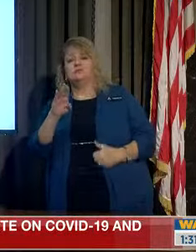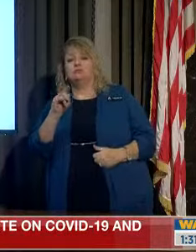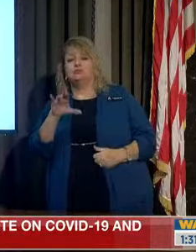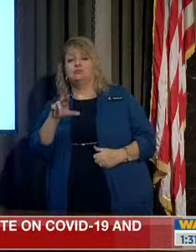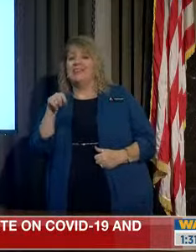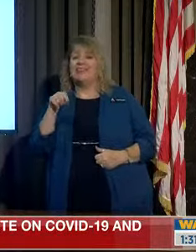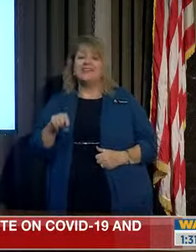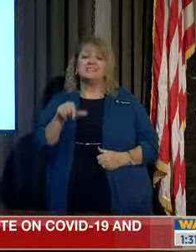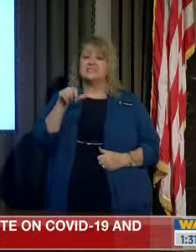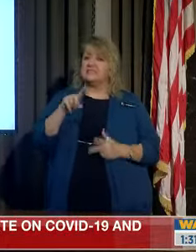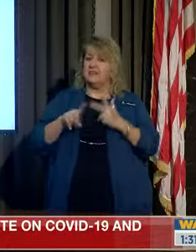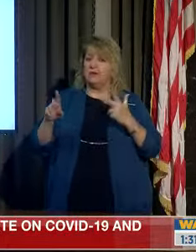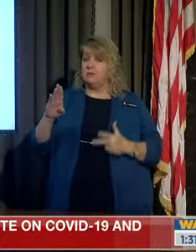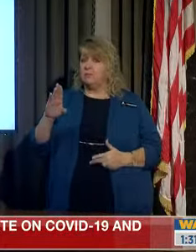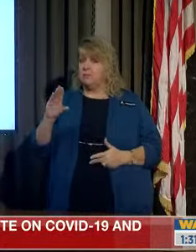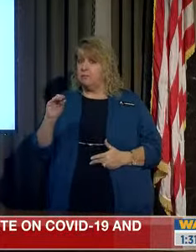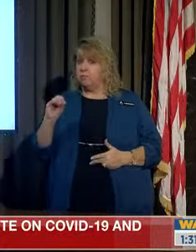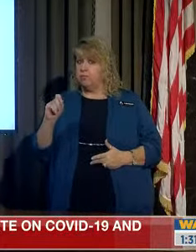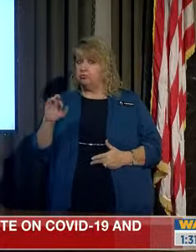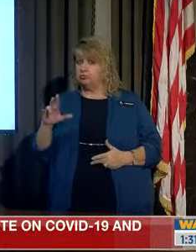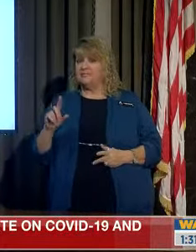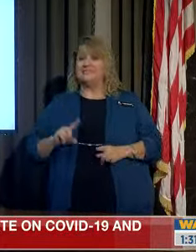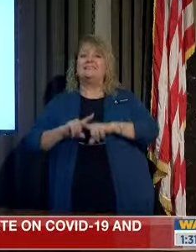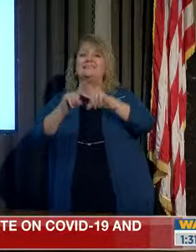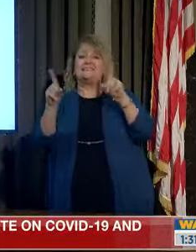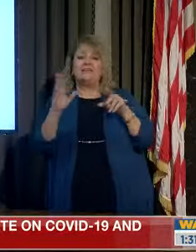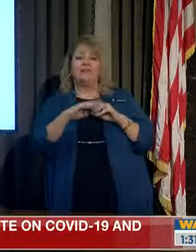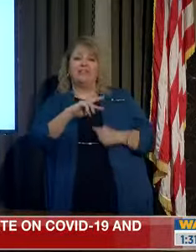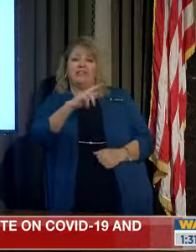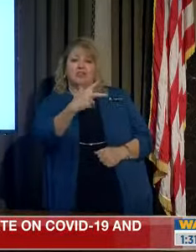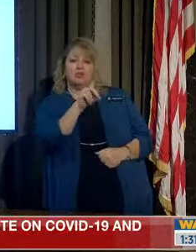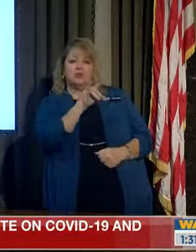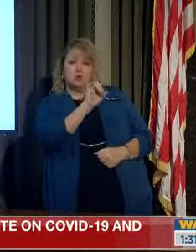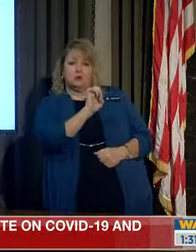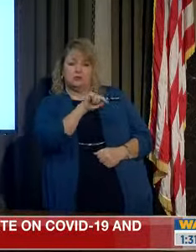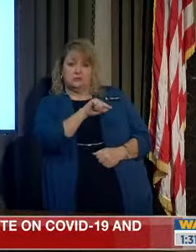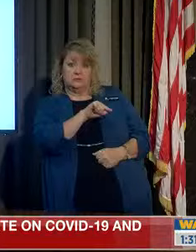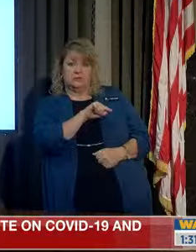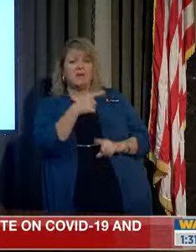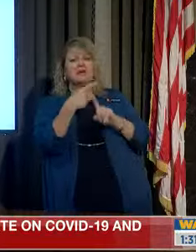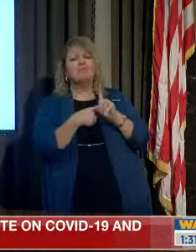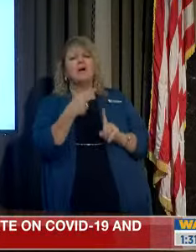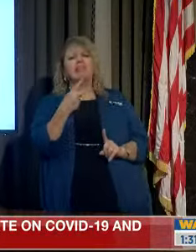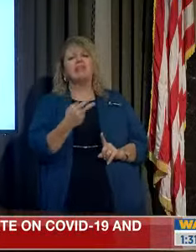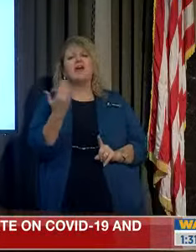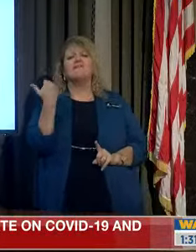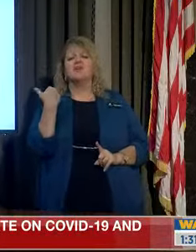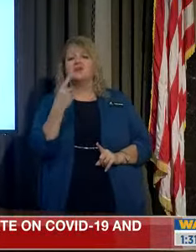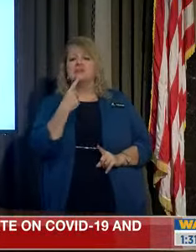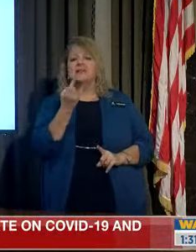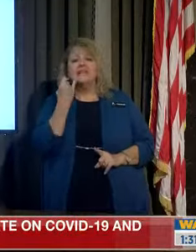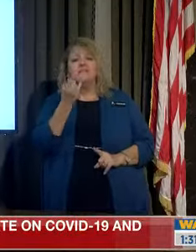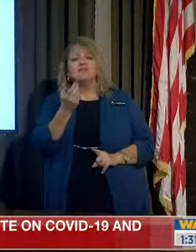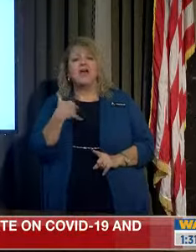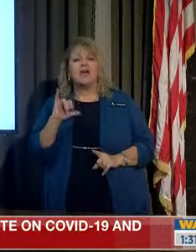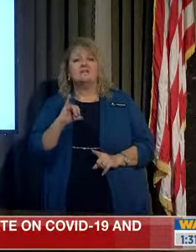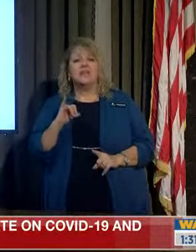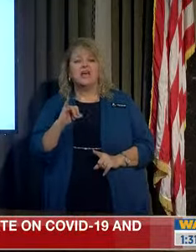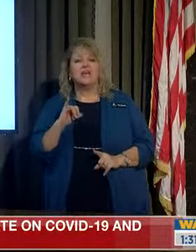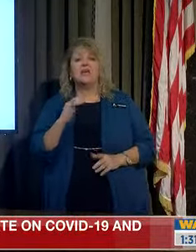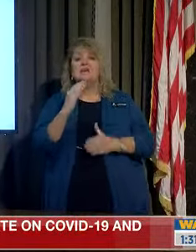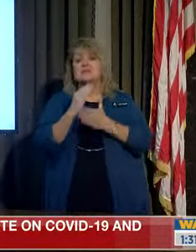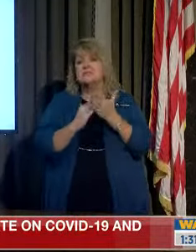a 3rd dose of vaccine for people who are immunocompromised. We announced about a month and a half ago that if you suffer from moderate